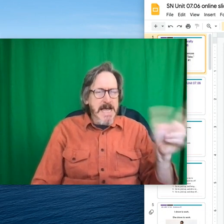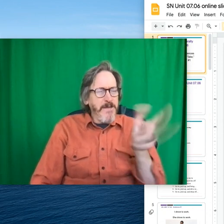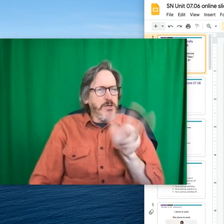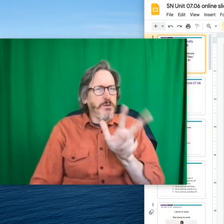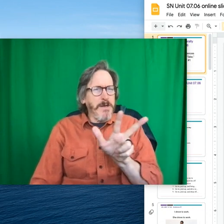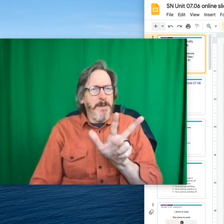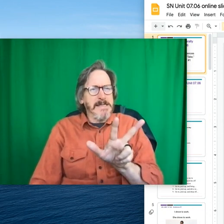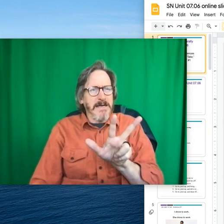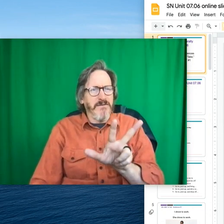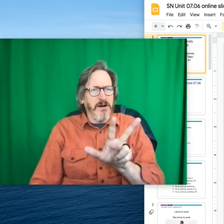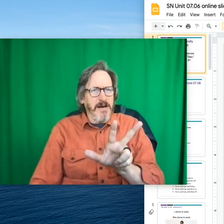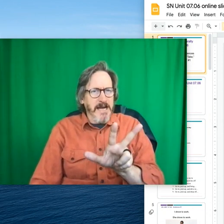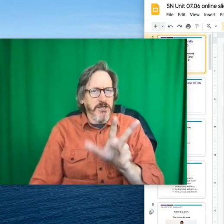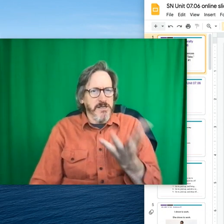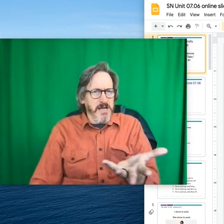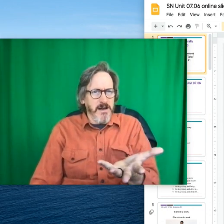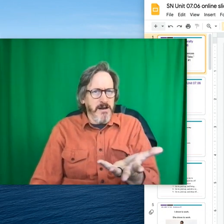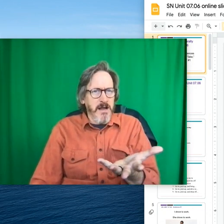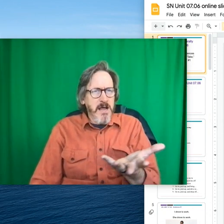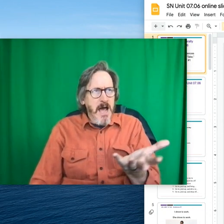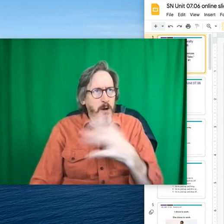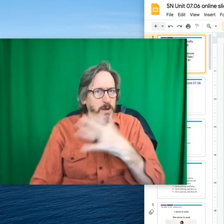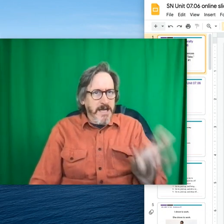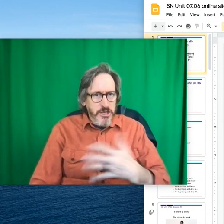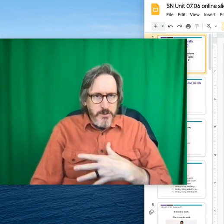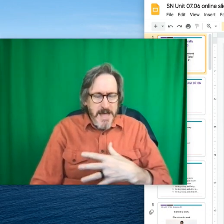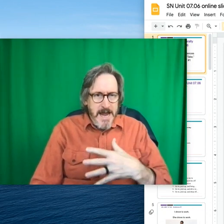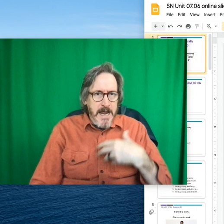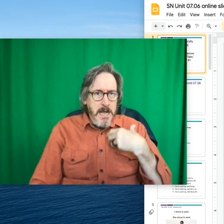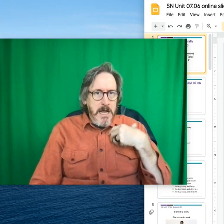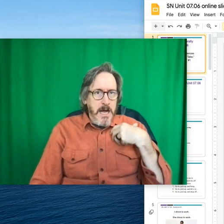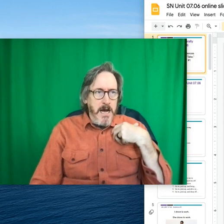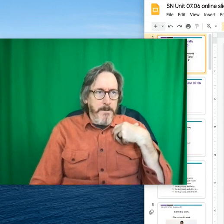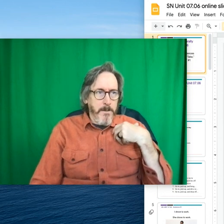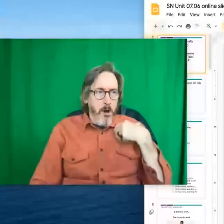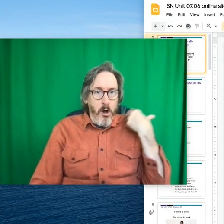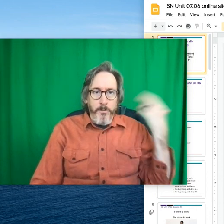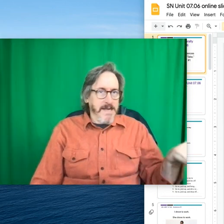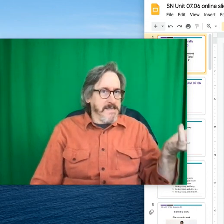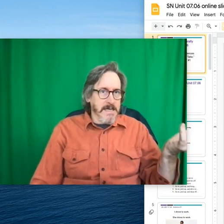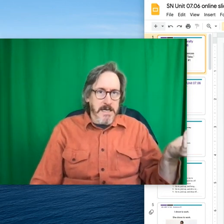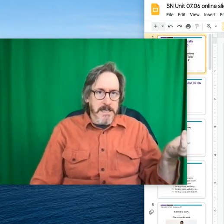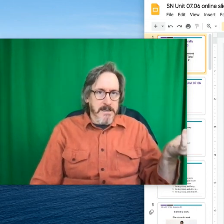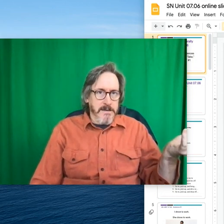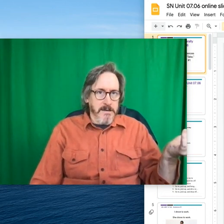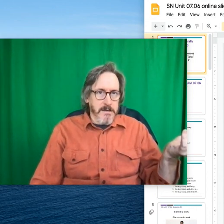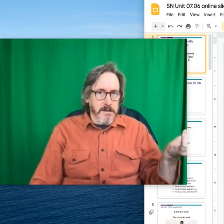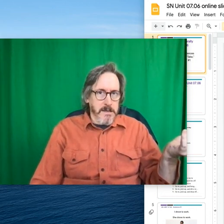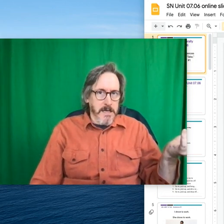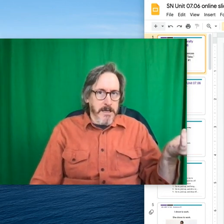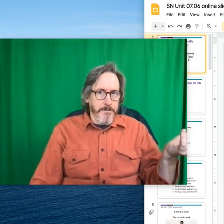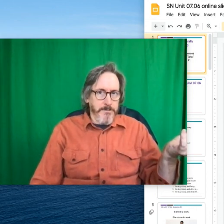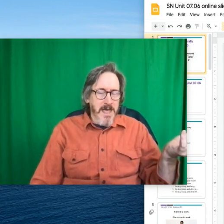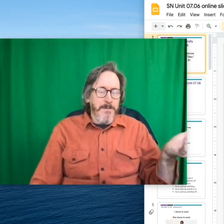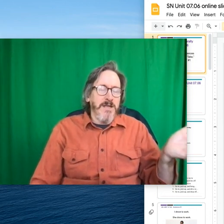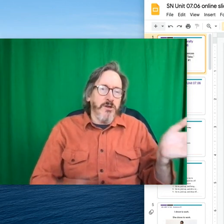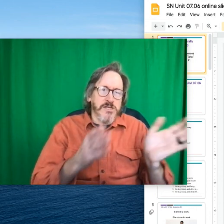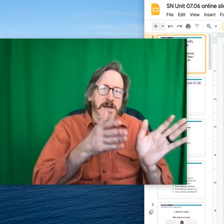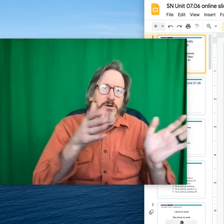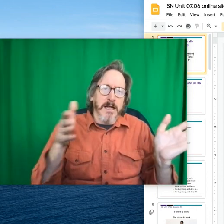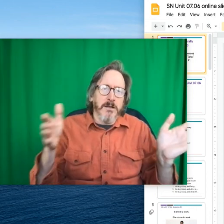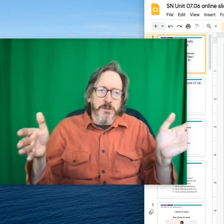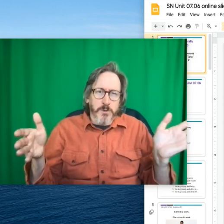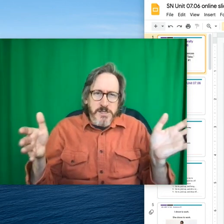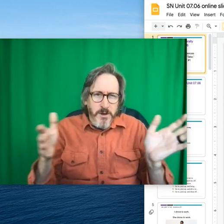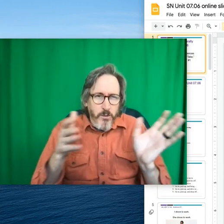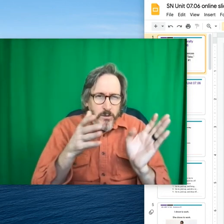things. And there's 3 basic variations on how we can do that, all based on, I mean, there's